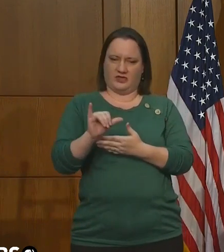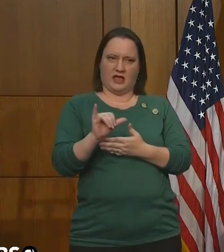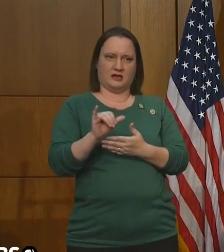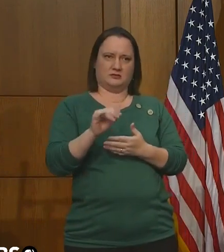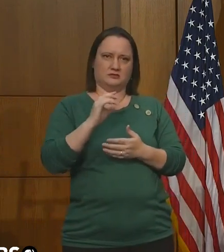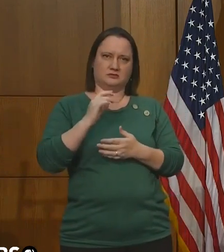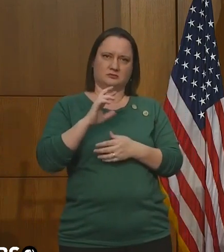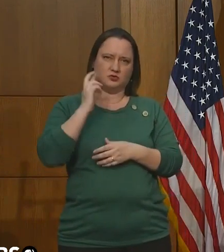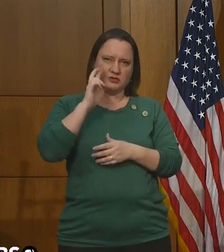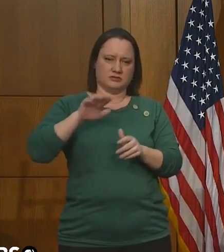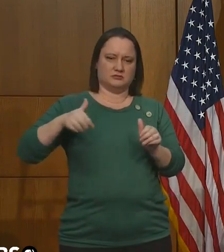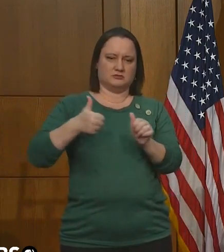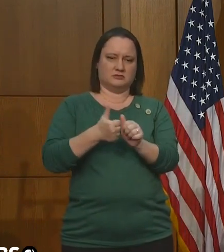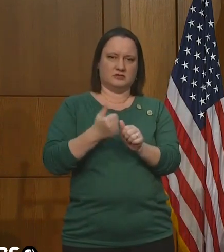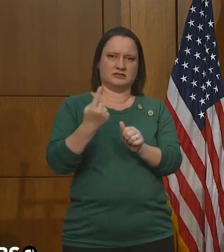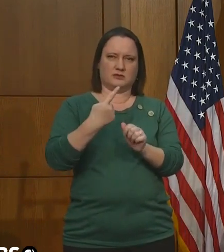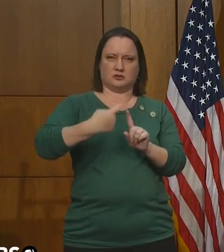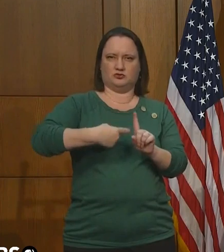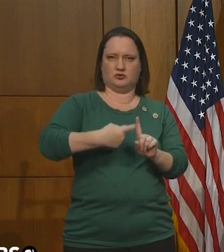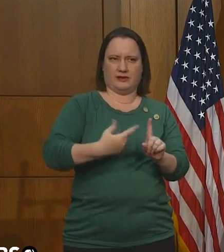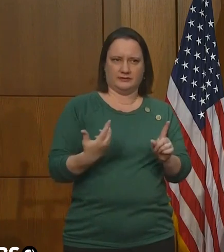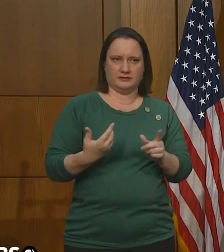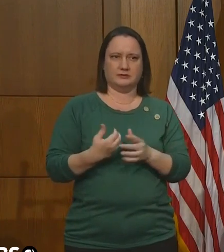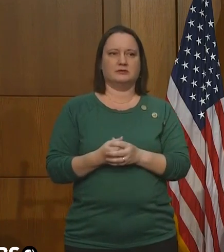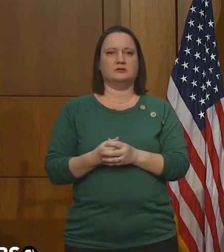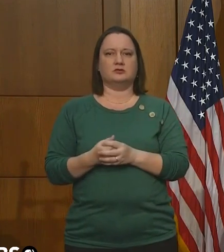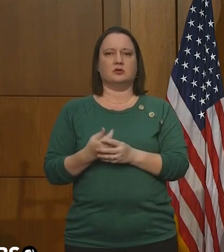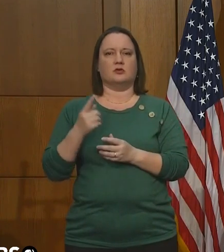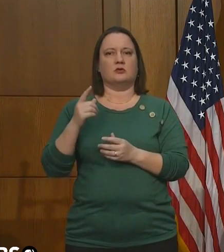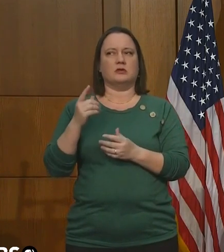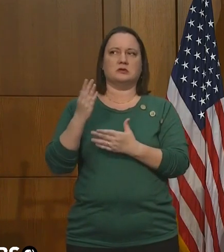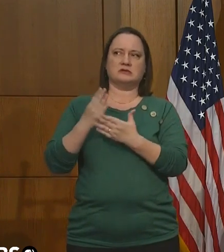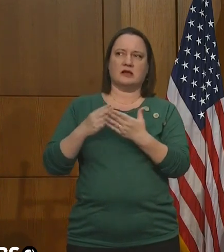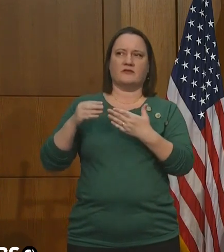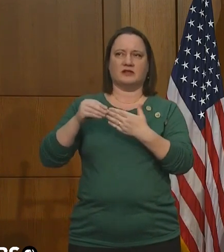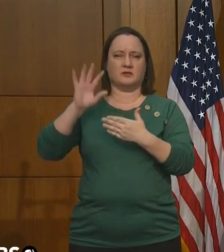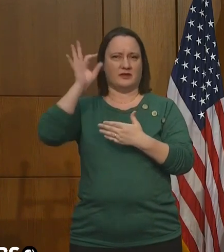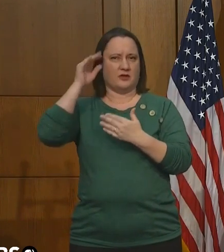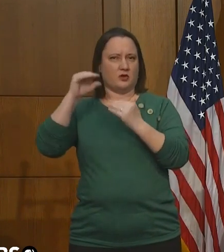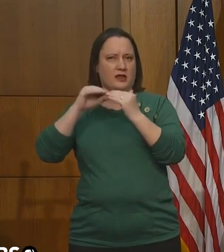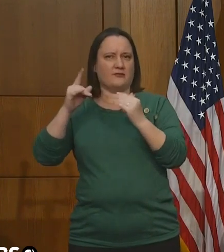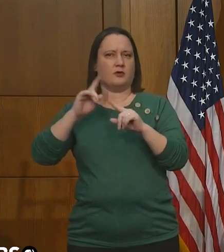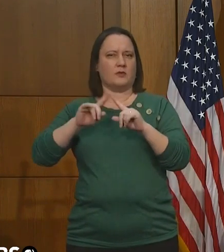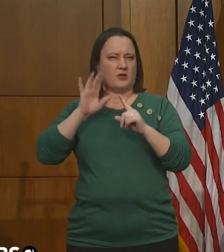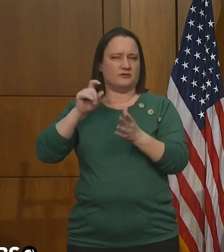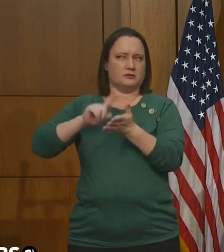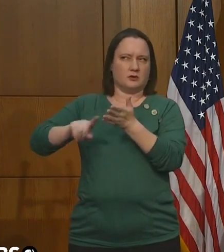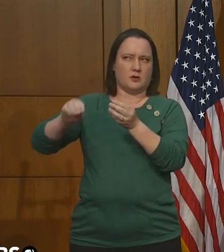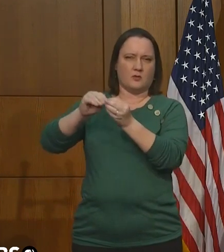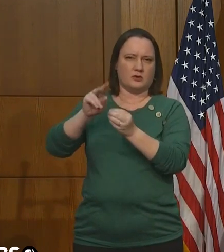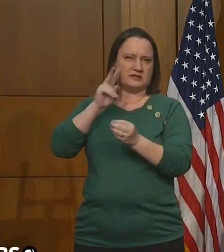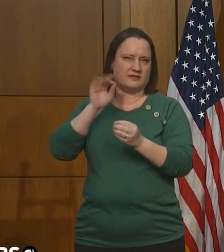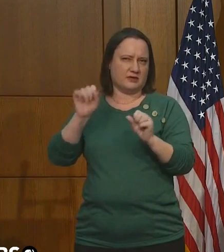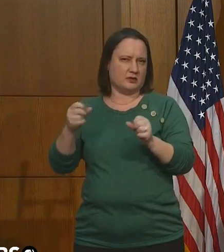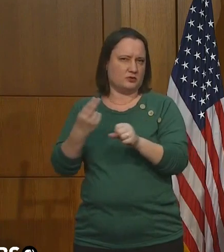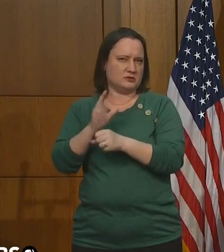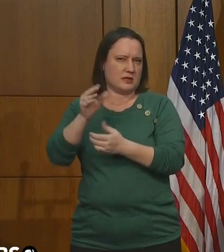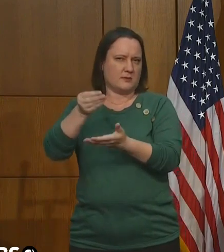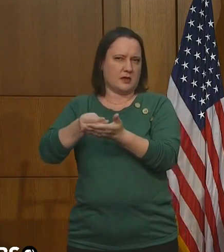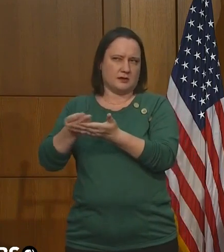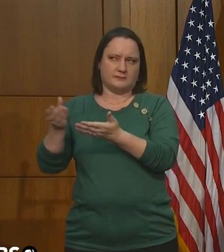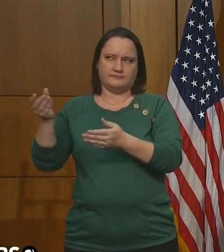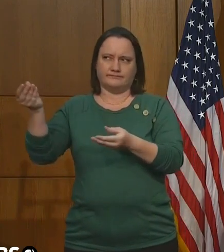to how we can use those funds, the better we're able to do things like that. But I will try to get back with you on that. Yes, thank you for the question.